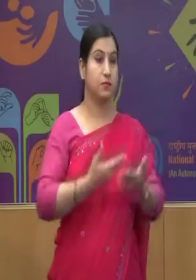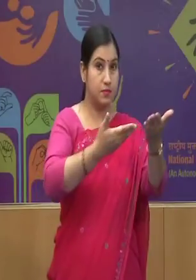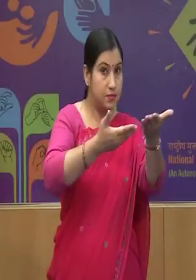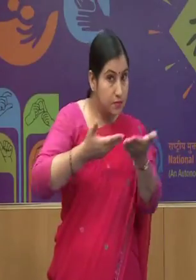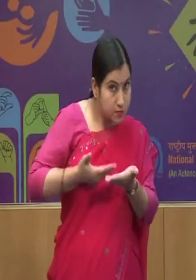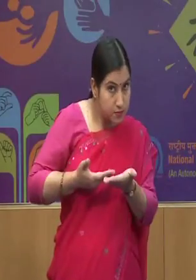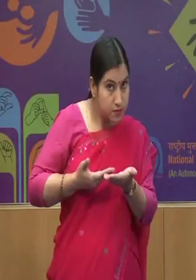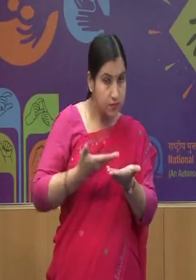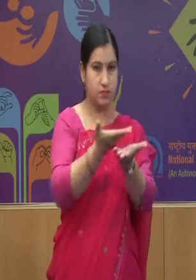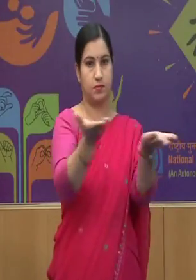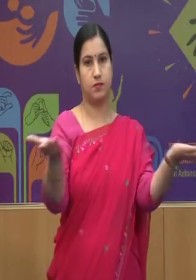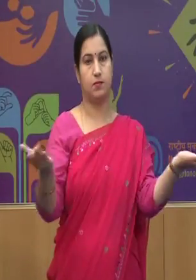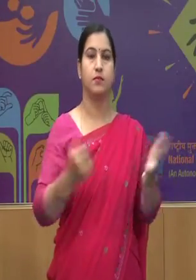Welcome to NIOS.